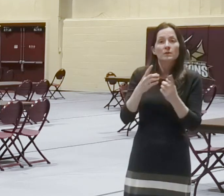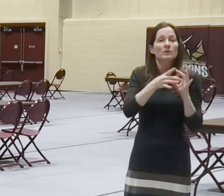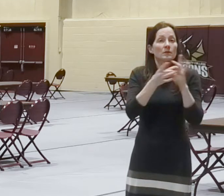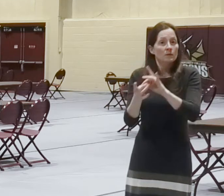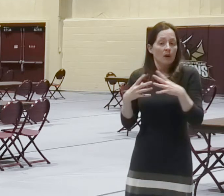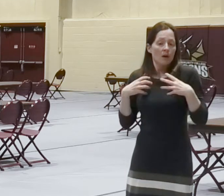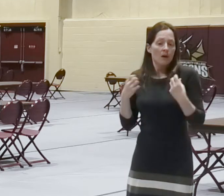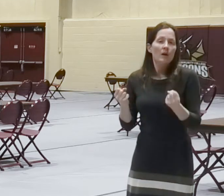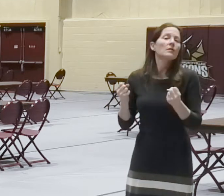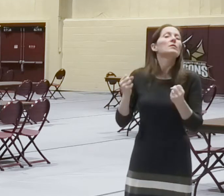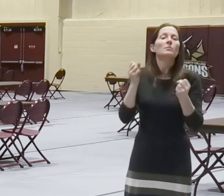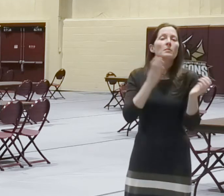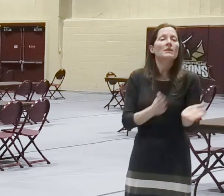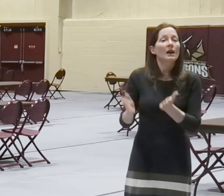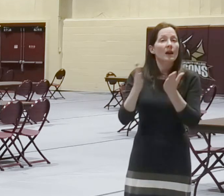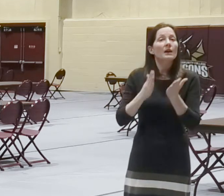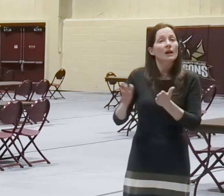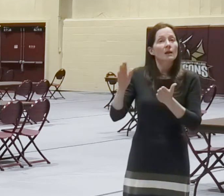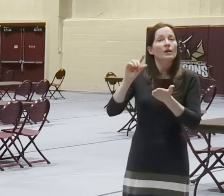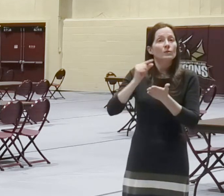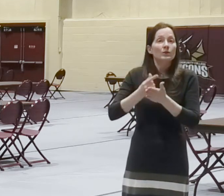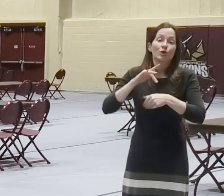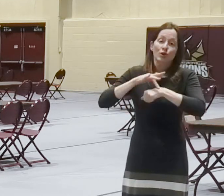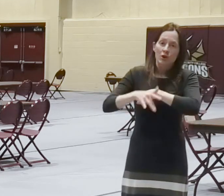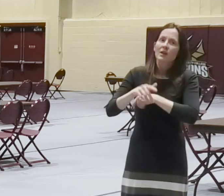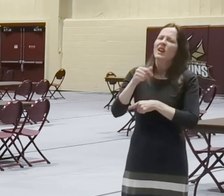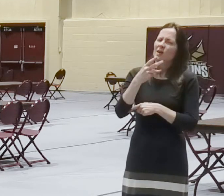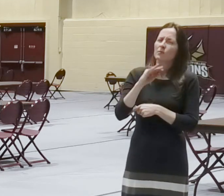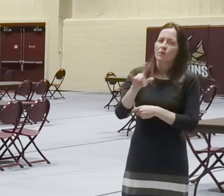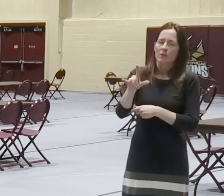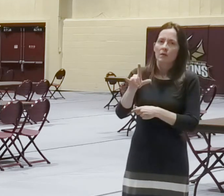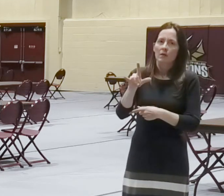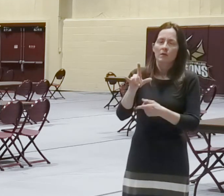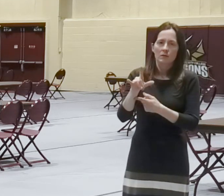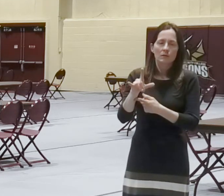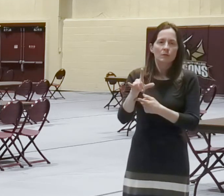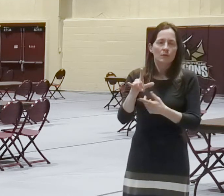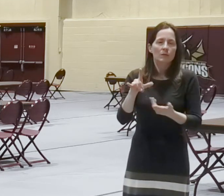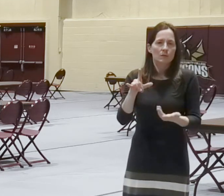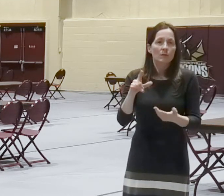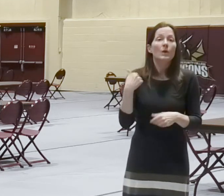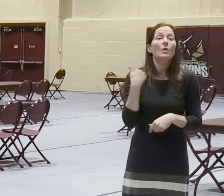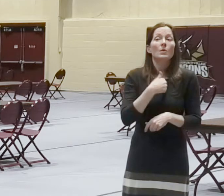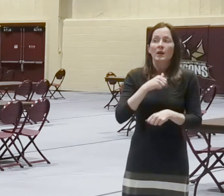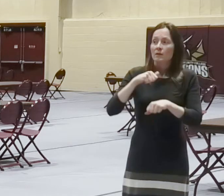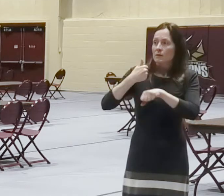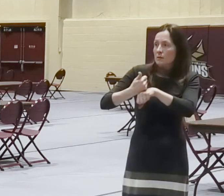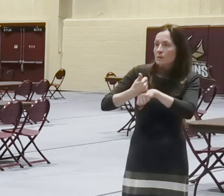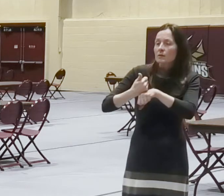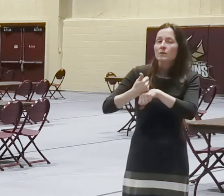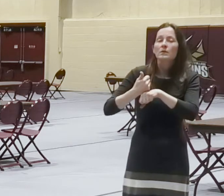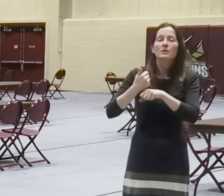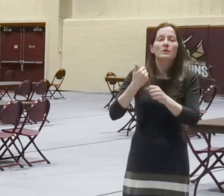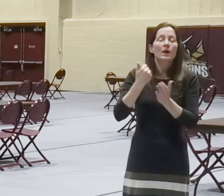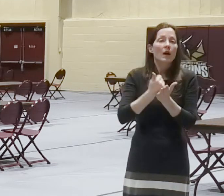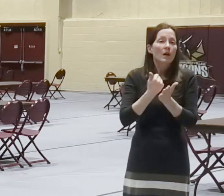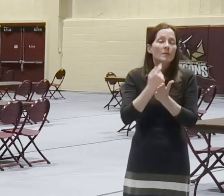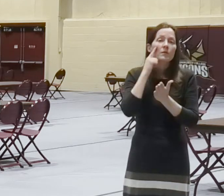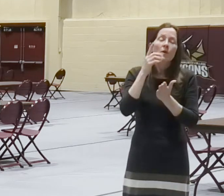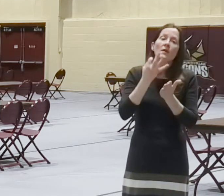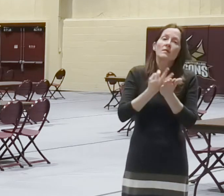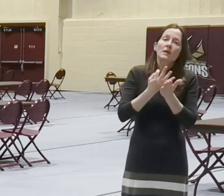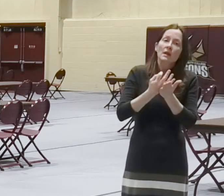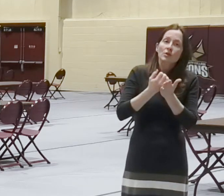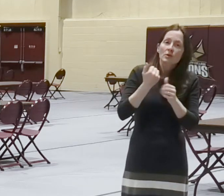April. We have supported students with financial aid and hotspots. We have provided telecounseling to students needing